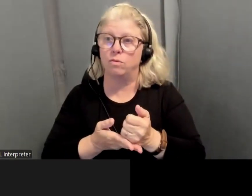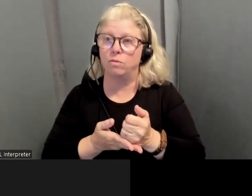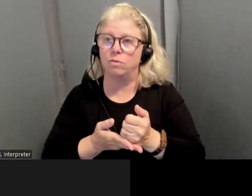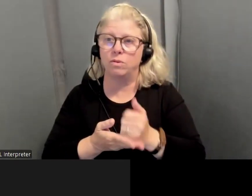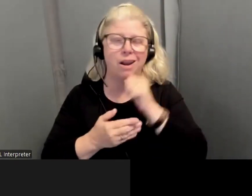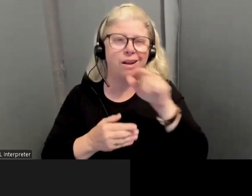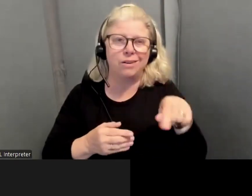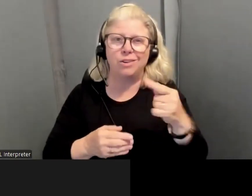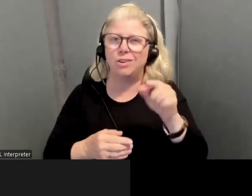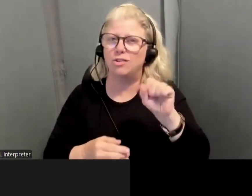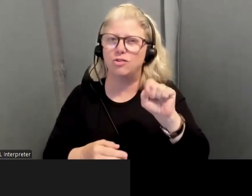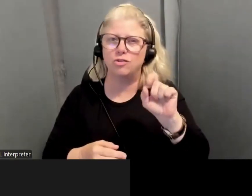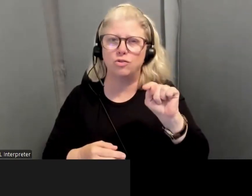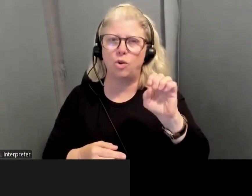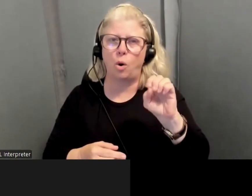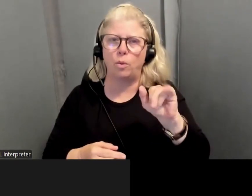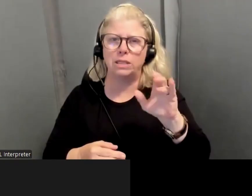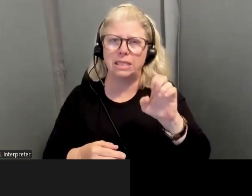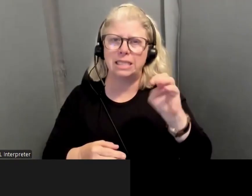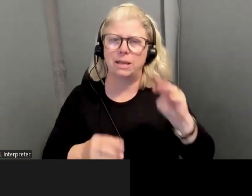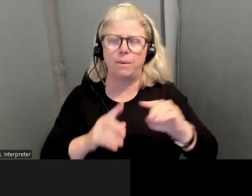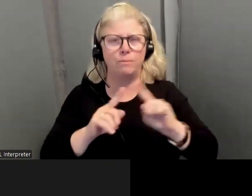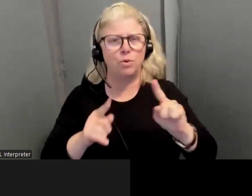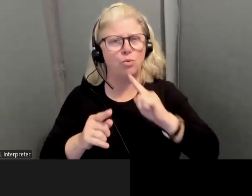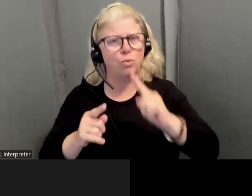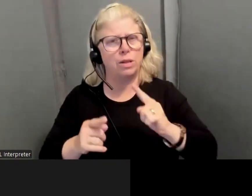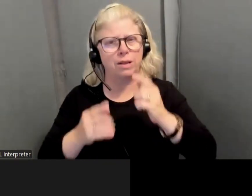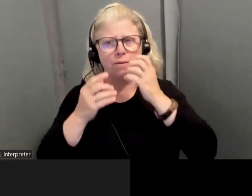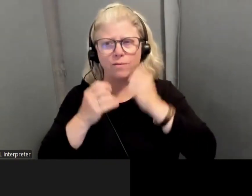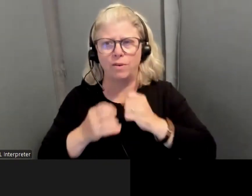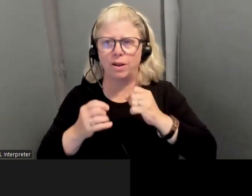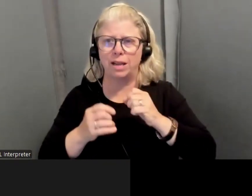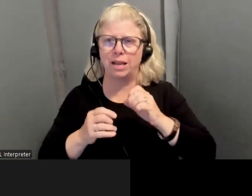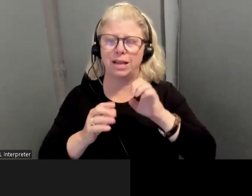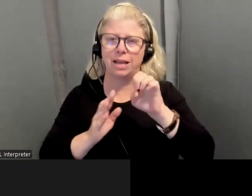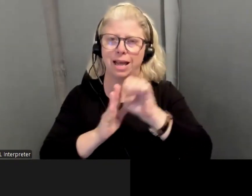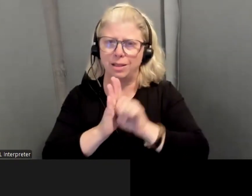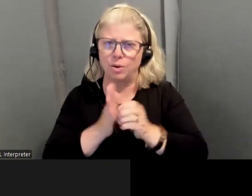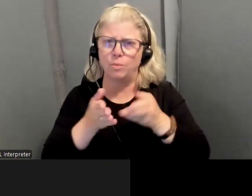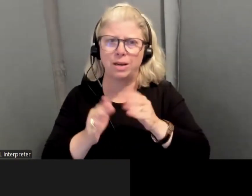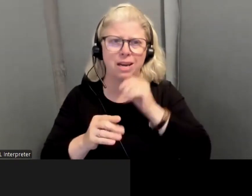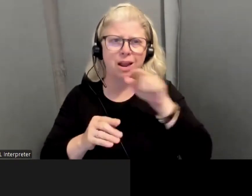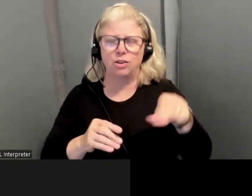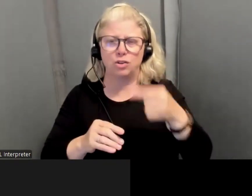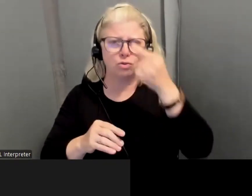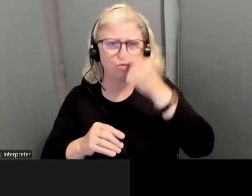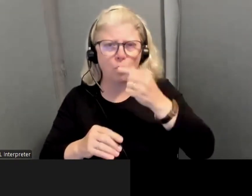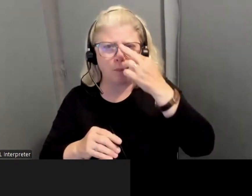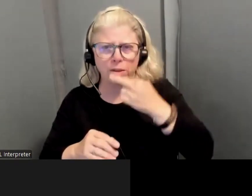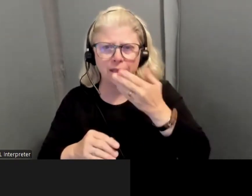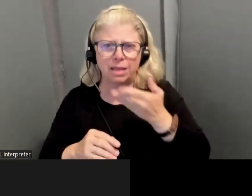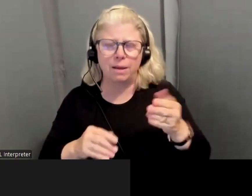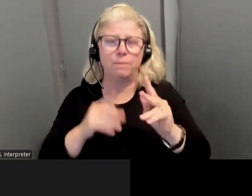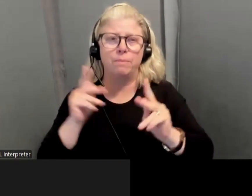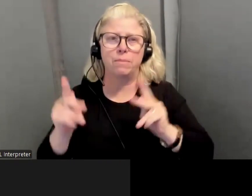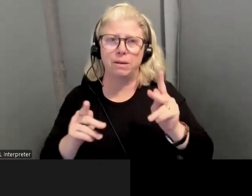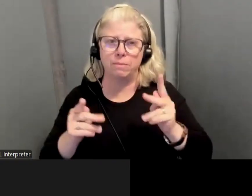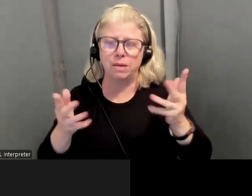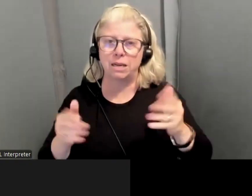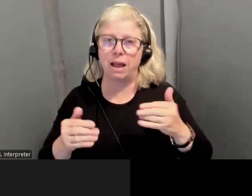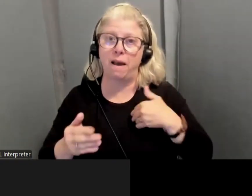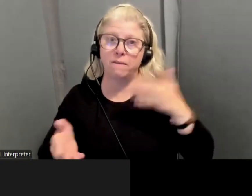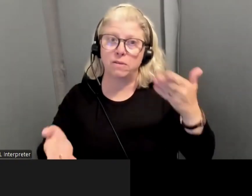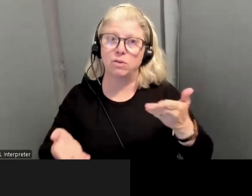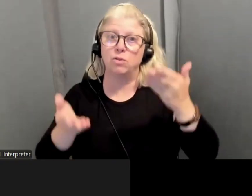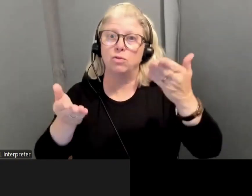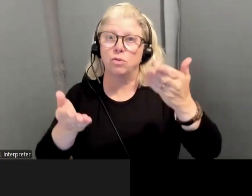just from Stoicism, but in general from the virtue ethical tradition, which, by the way, it's not just a Greco-Roman thing. People have